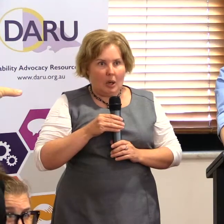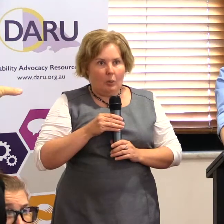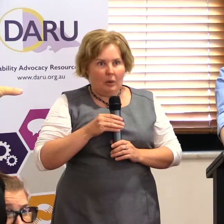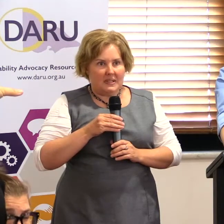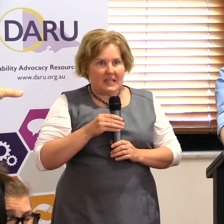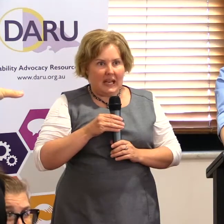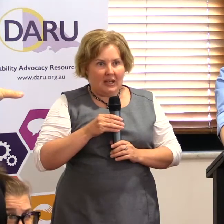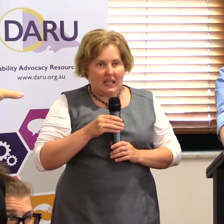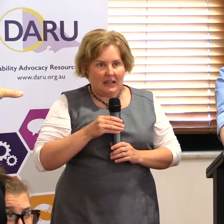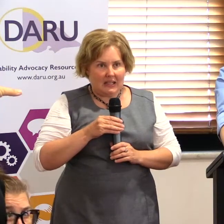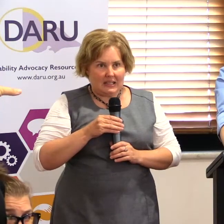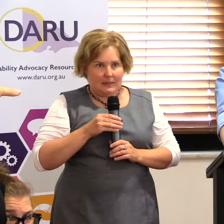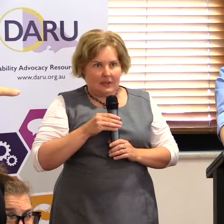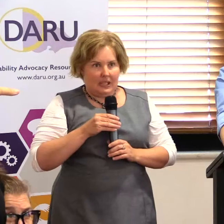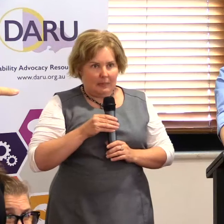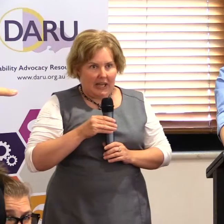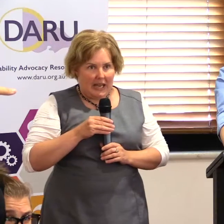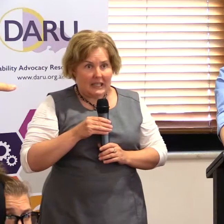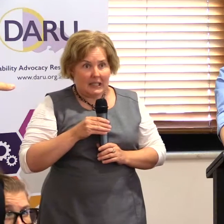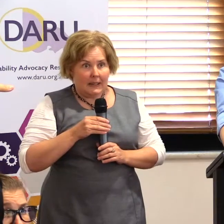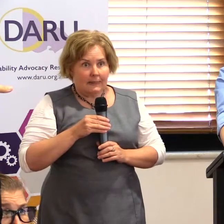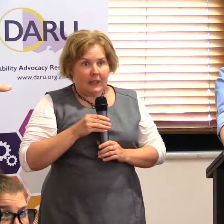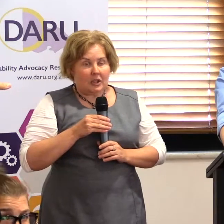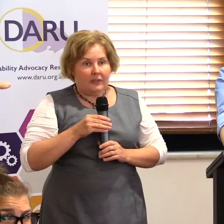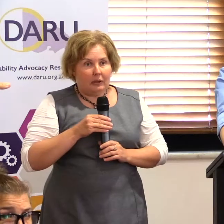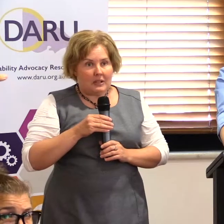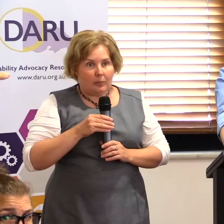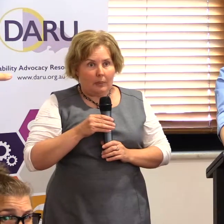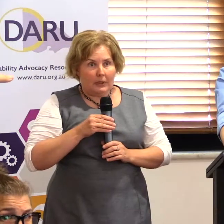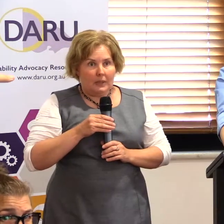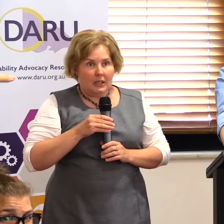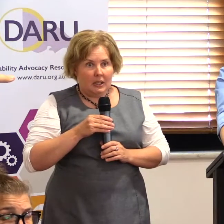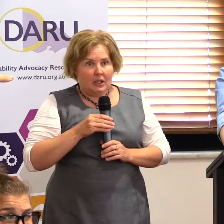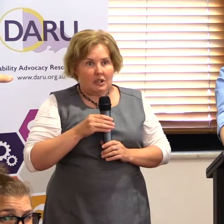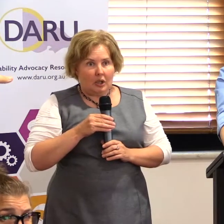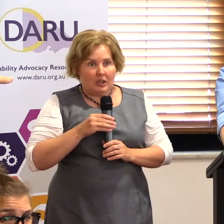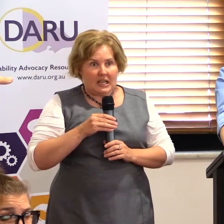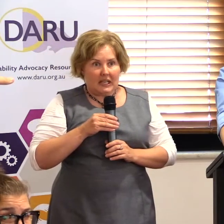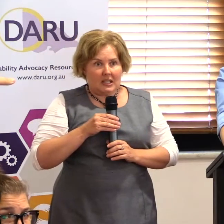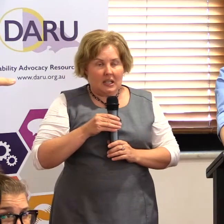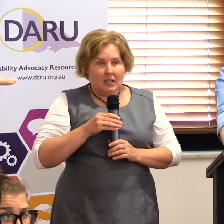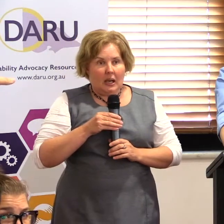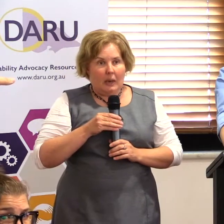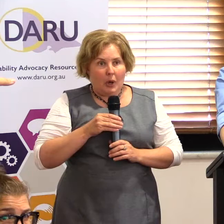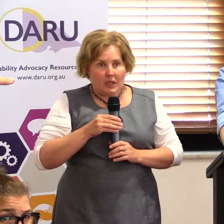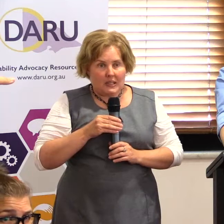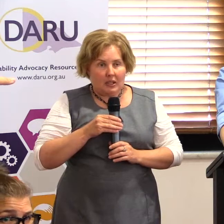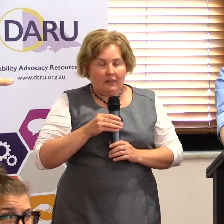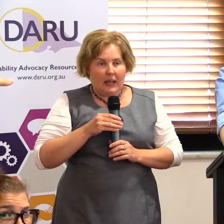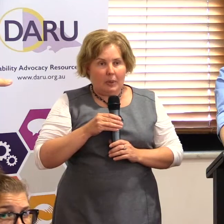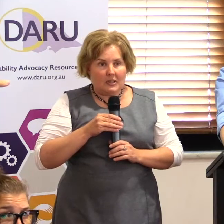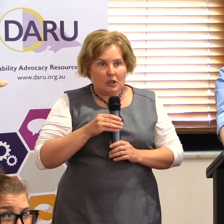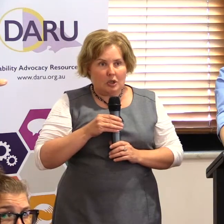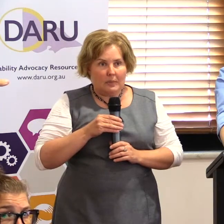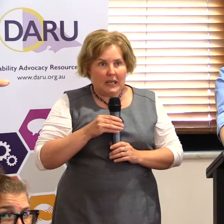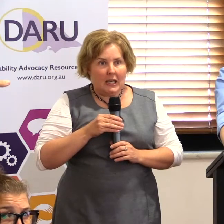provided what was set out in that disability plan. So if there is a problem, to contact a person, and